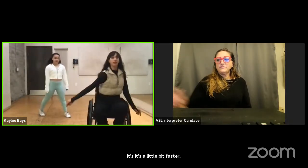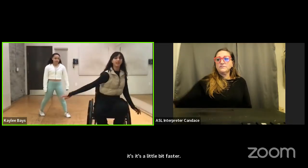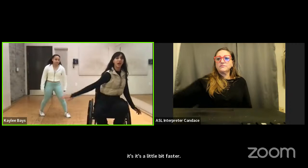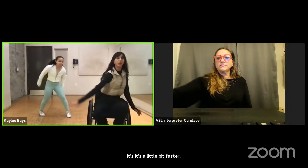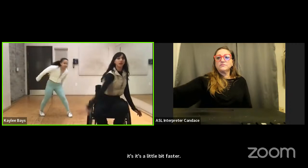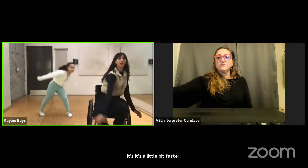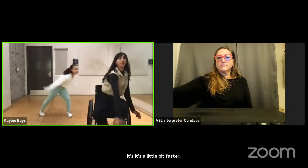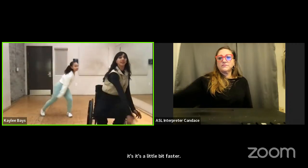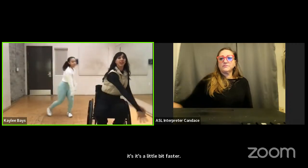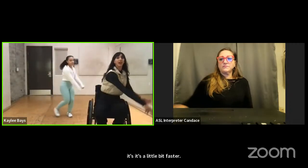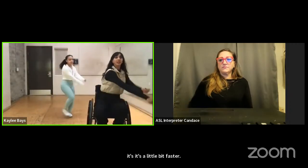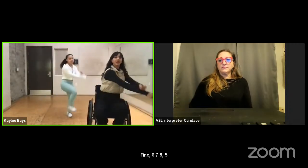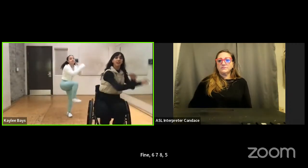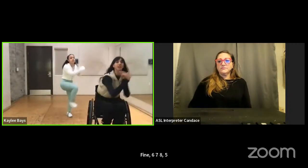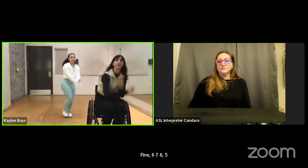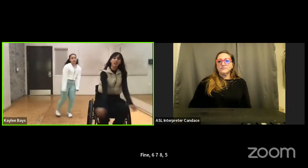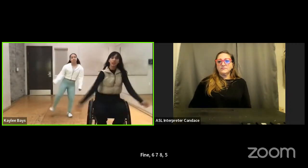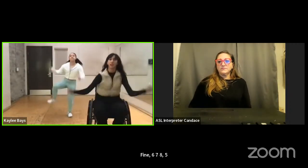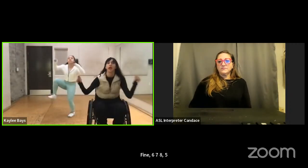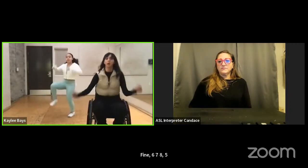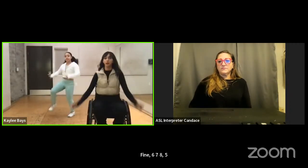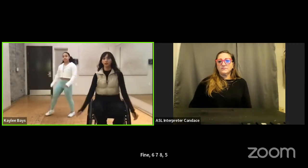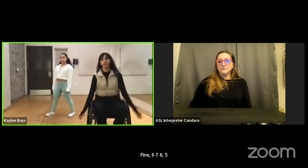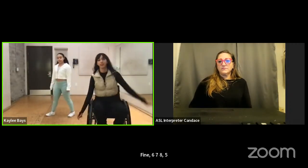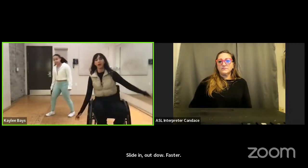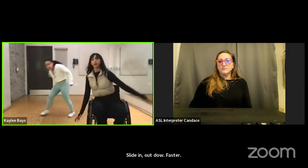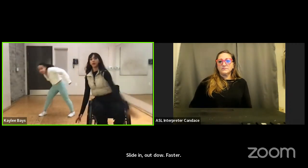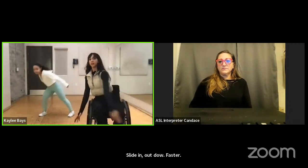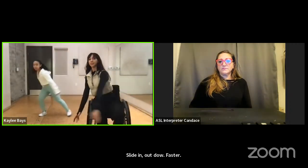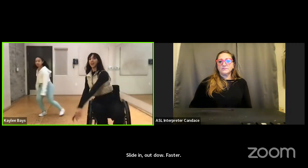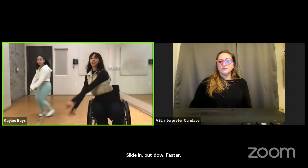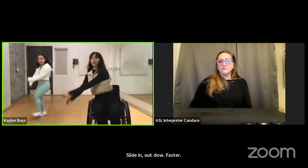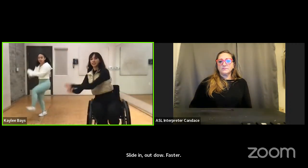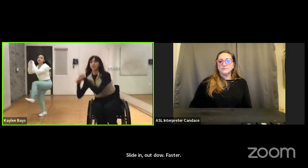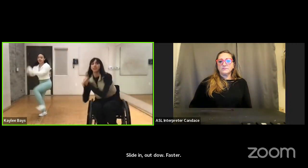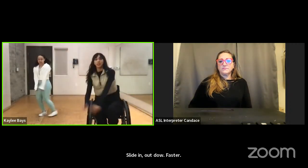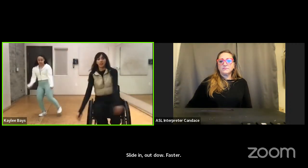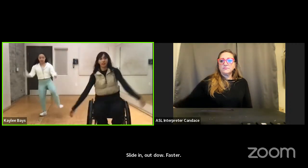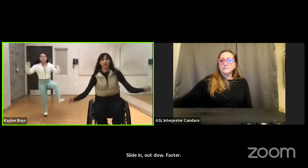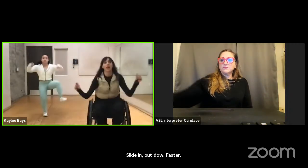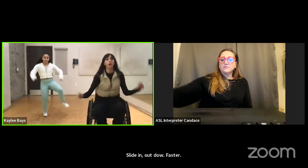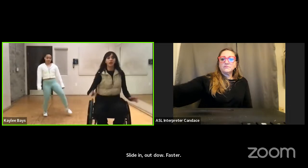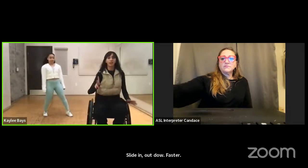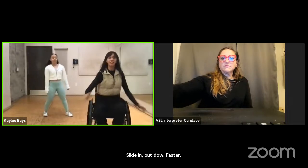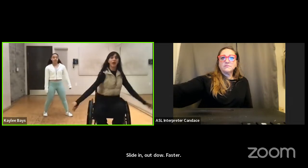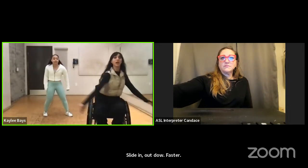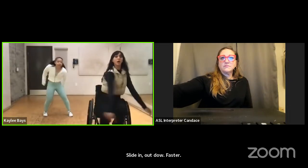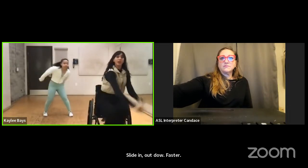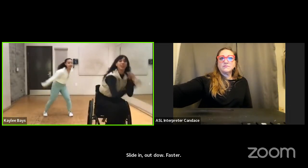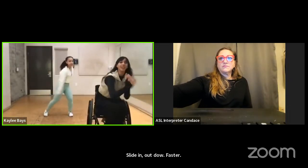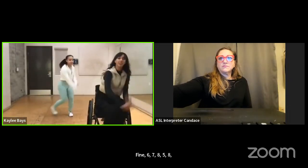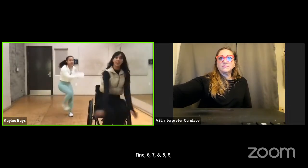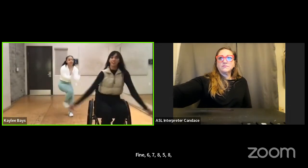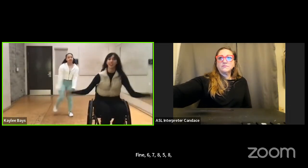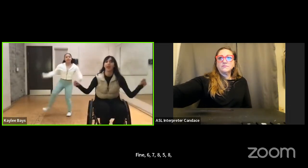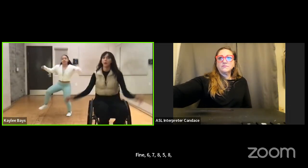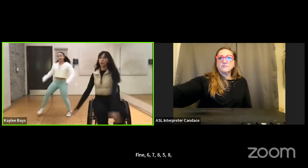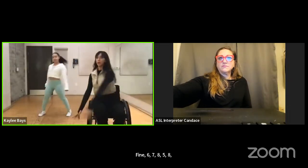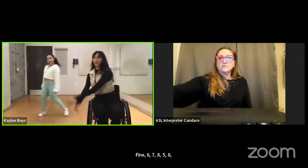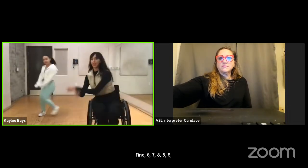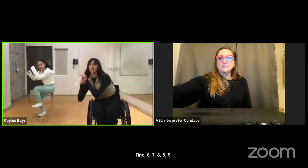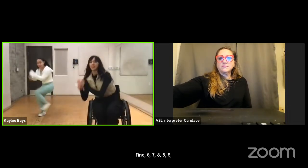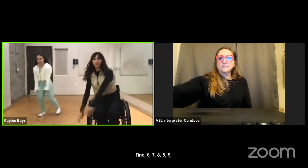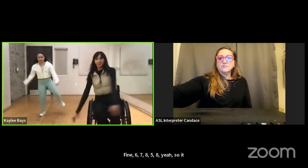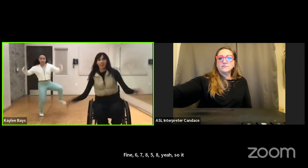out, down. Slide, in, out, down. Slide, in, out, down. Now, in,